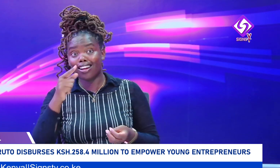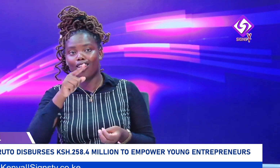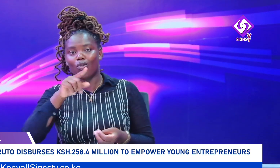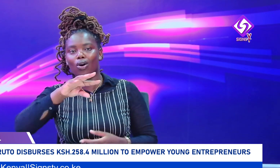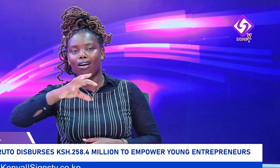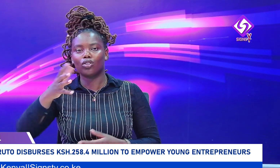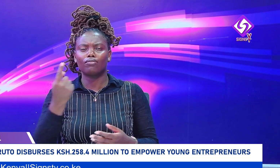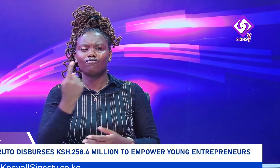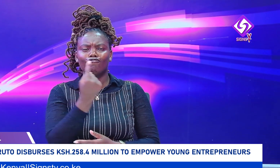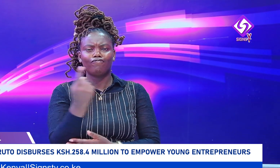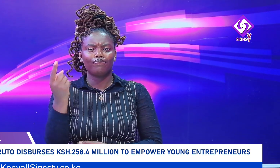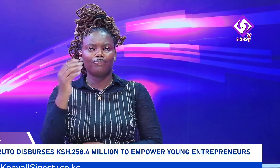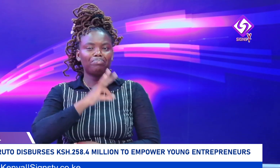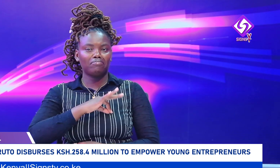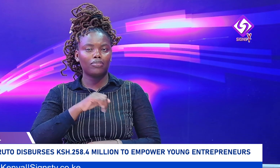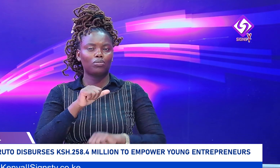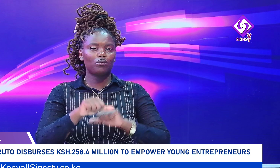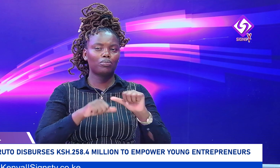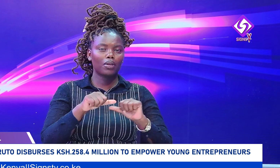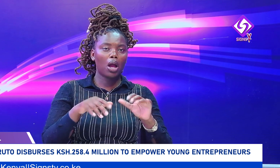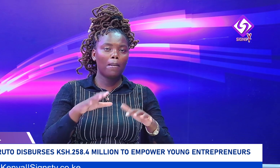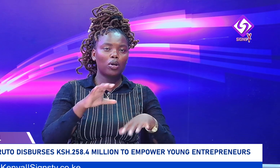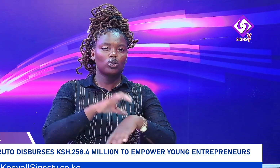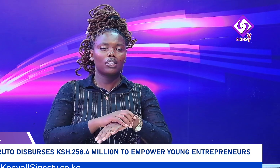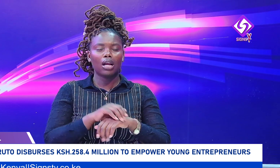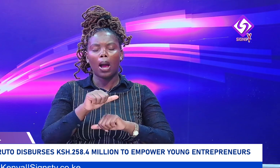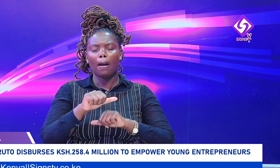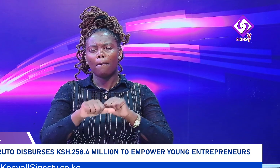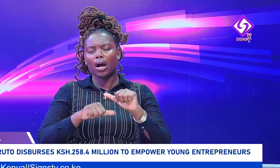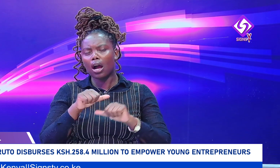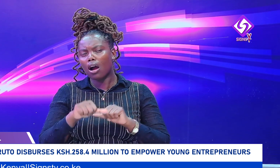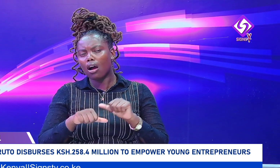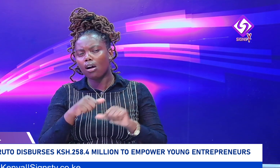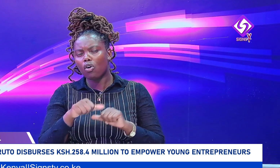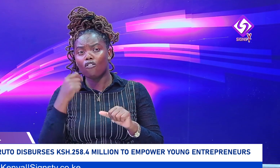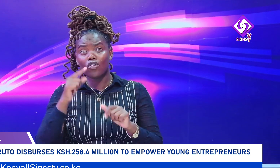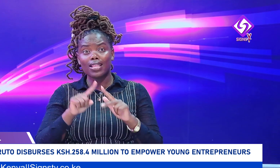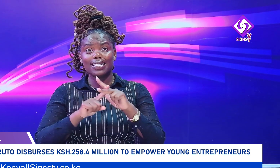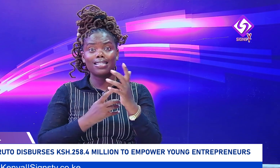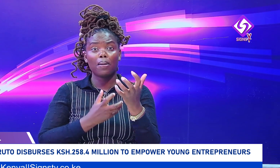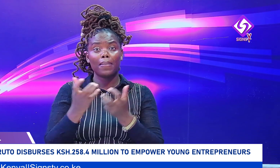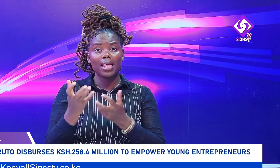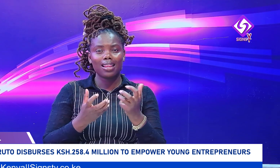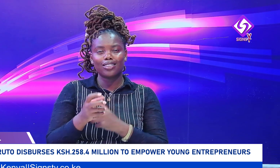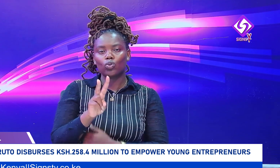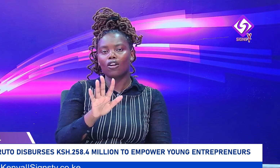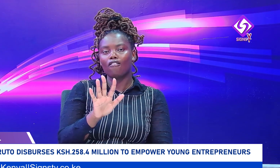and Kajiado counties. Each beneficiary is set to receive an initial startup package